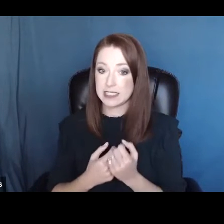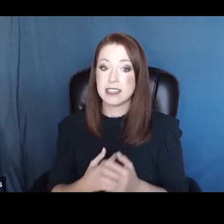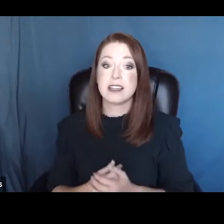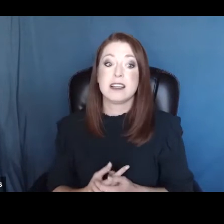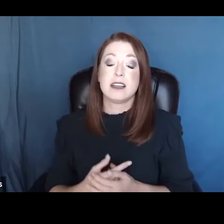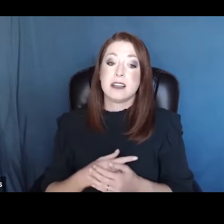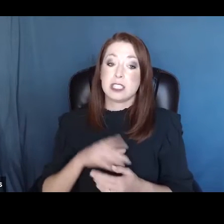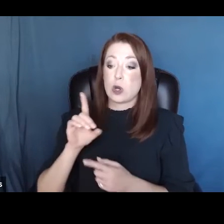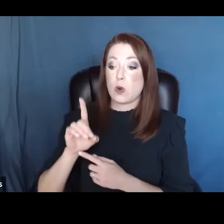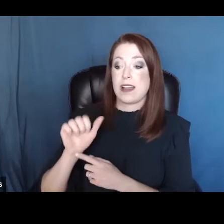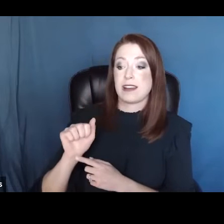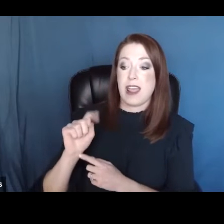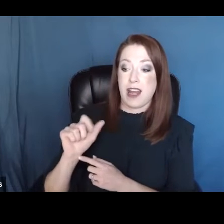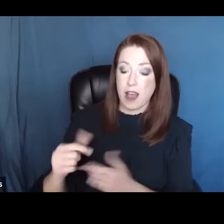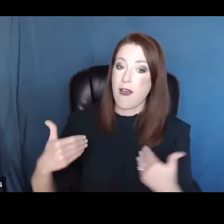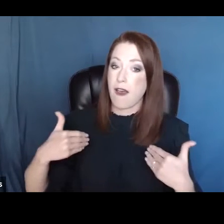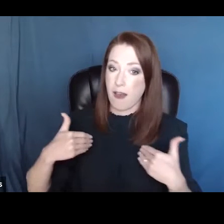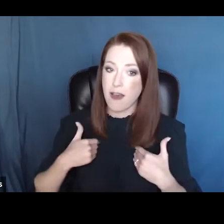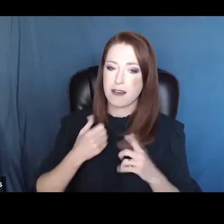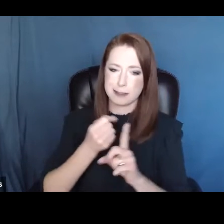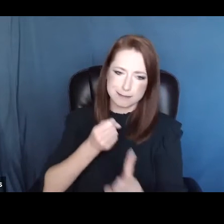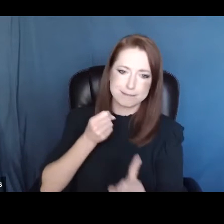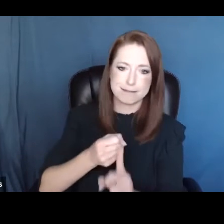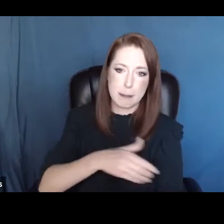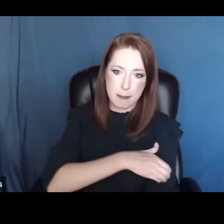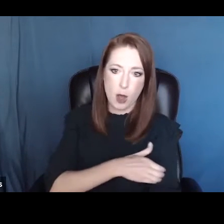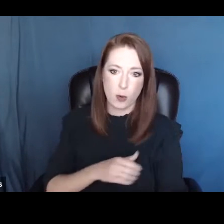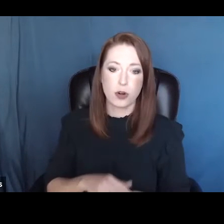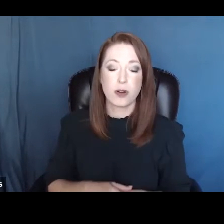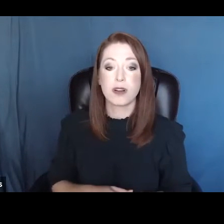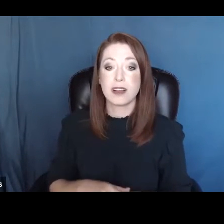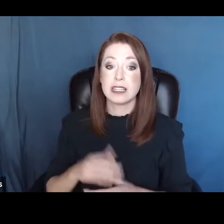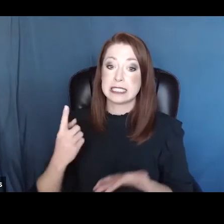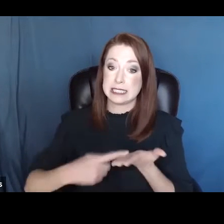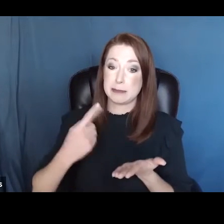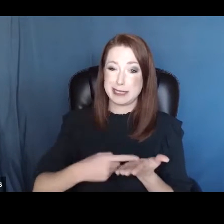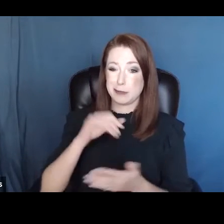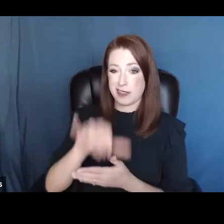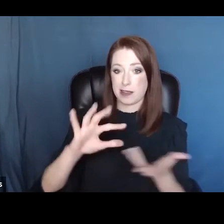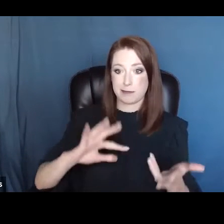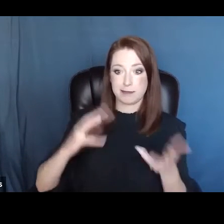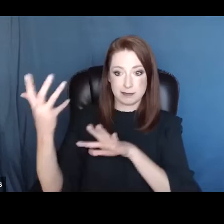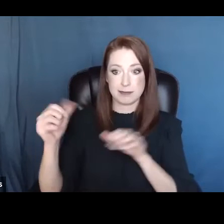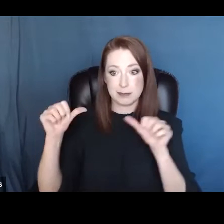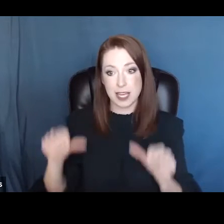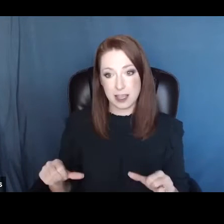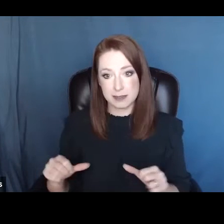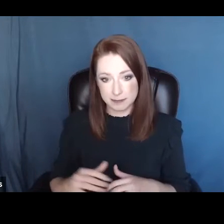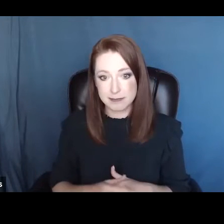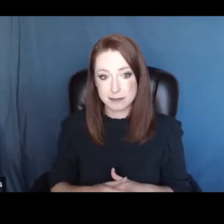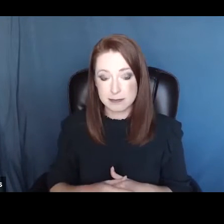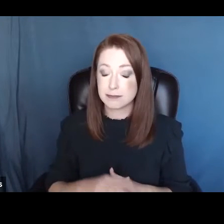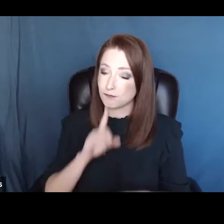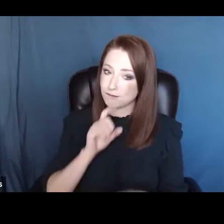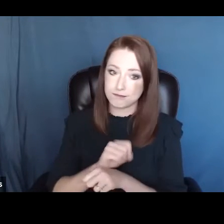power in data, and sometimes that can go awry, right? And there are definite